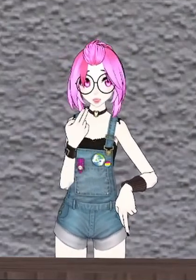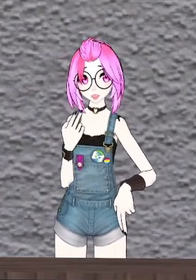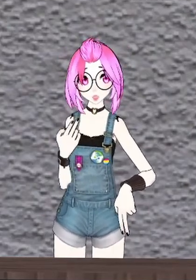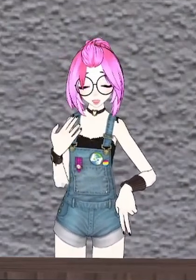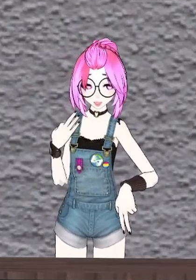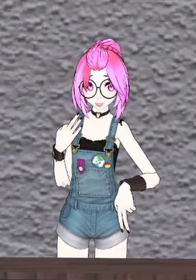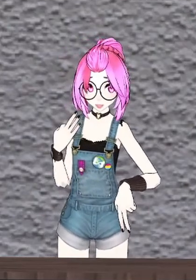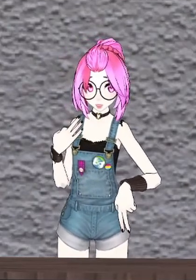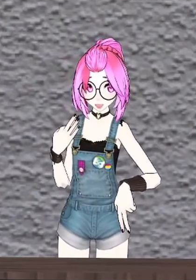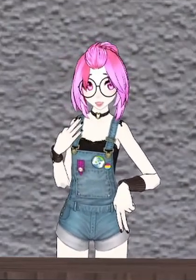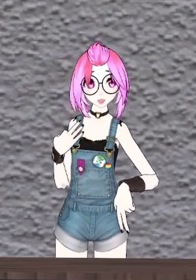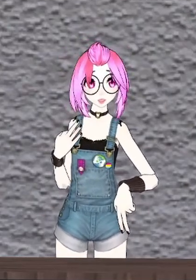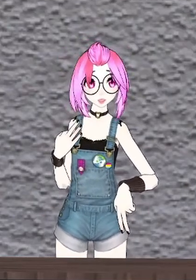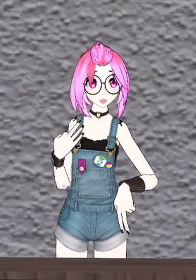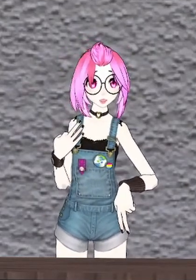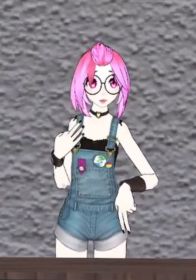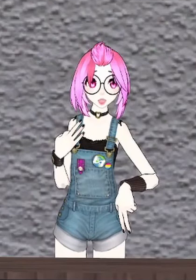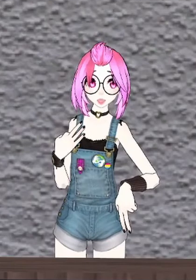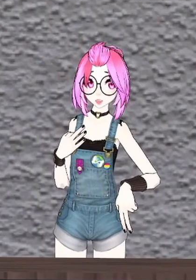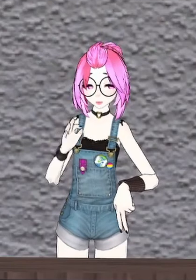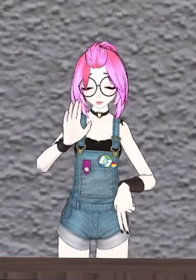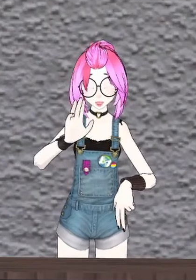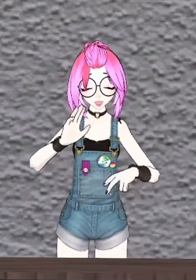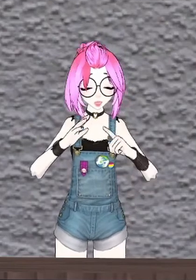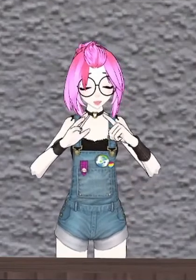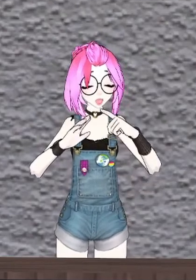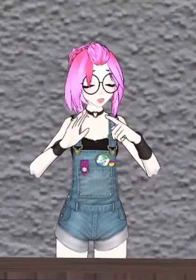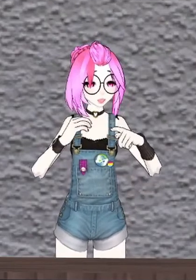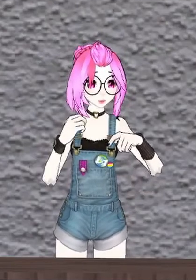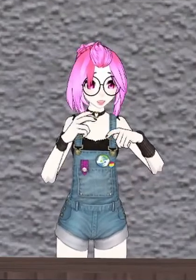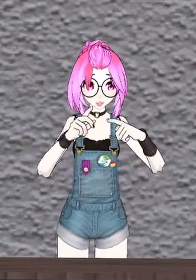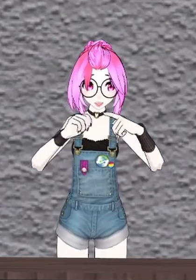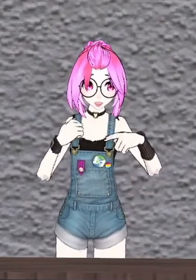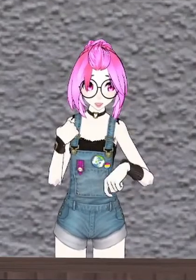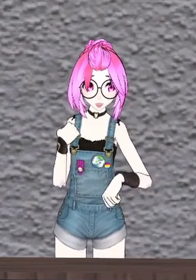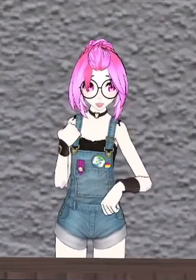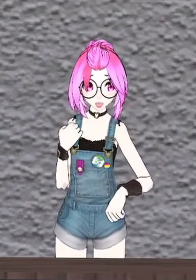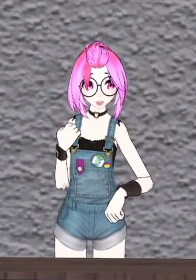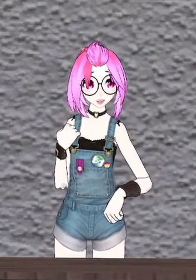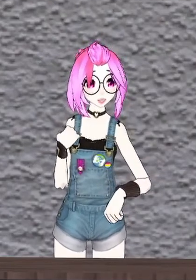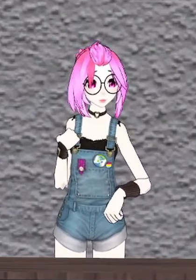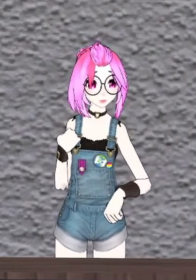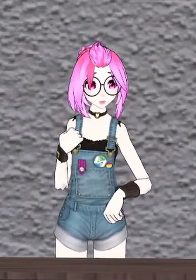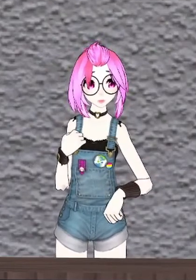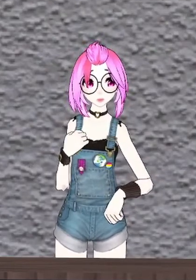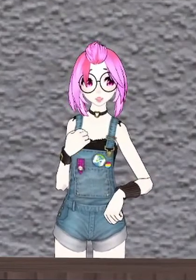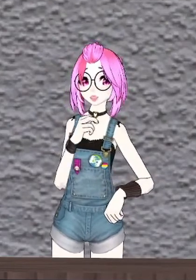Another one you might see is volunteer. If you don't have index, you could just use a fist. And it's